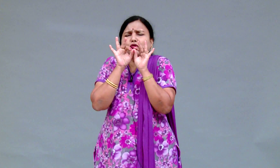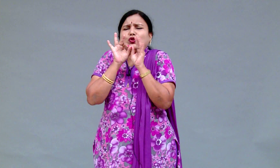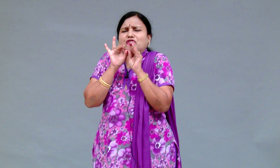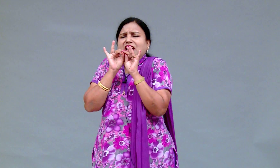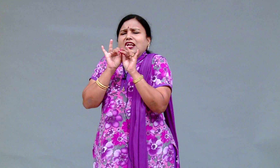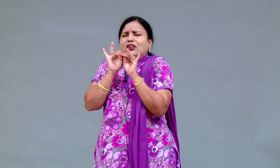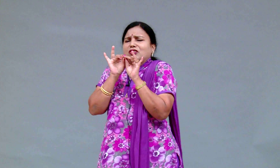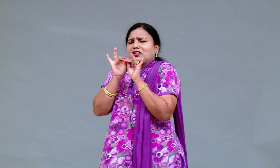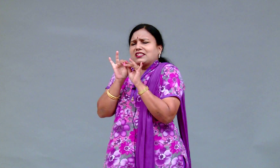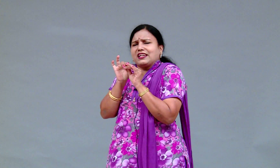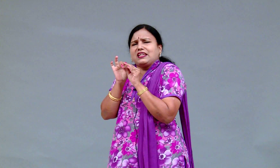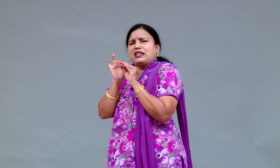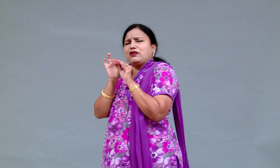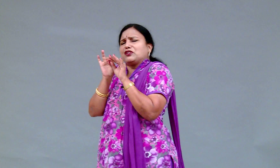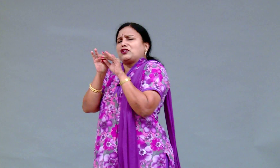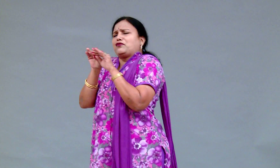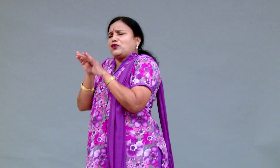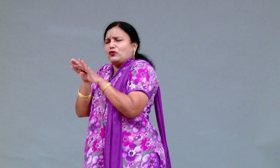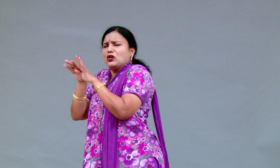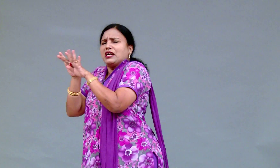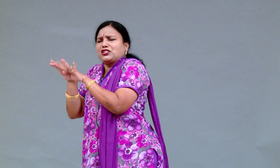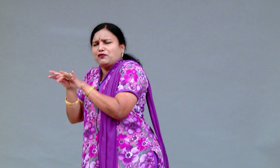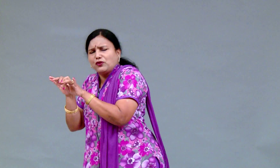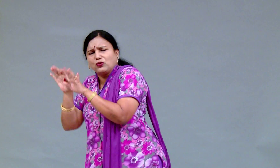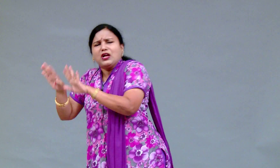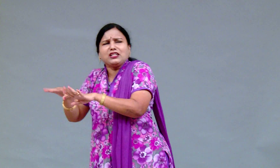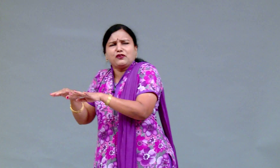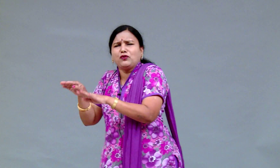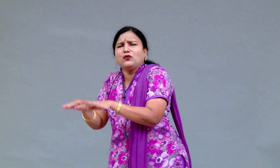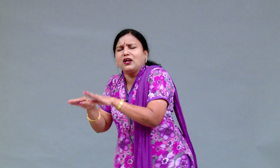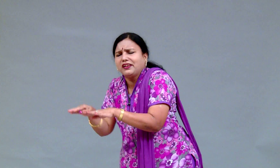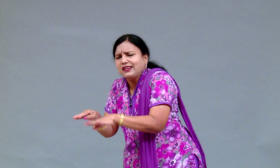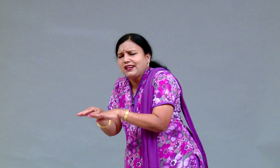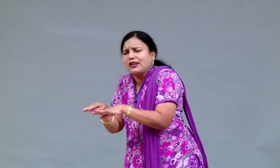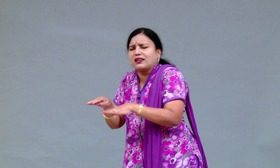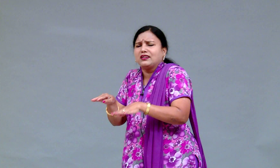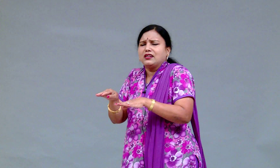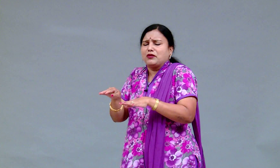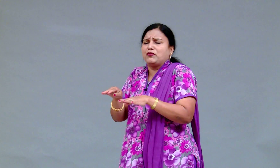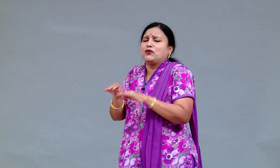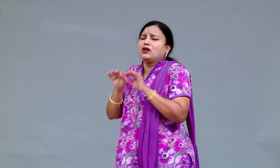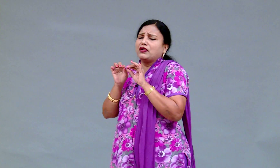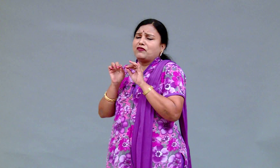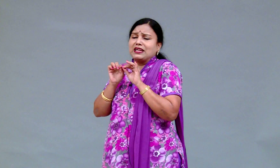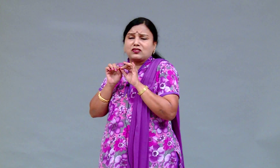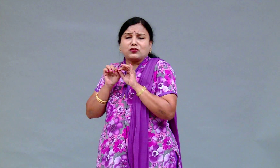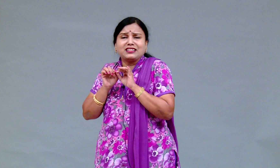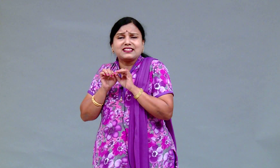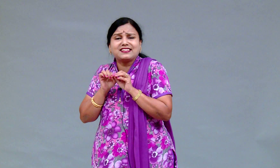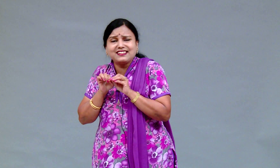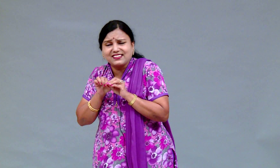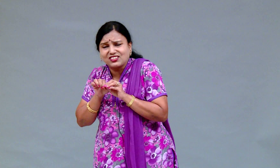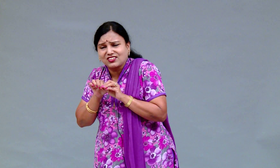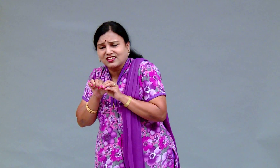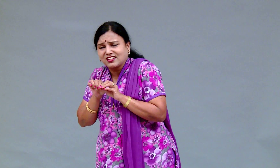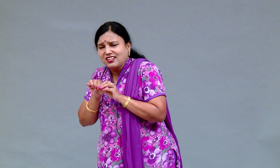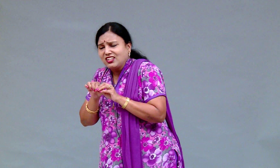she held on to the tiny leaf and she flew and she flew and she flew hurriedly before her legs could get singed. She